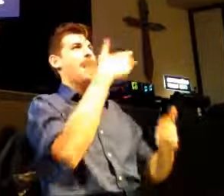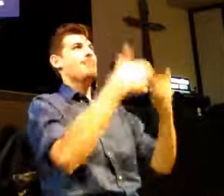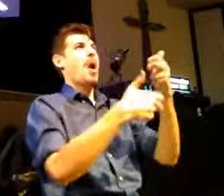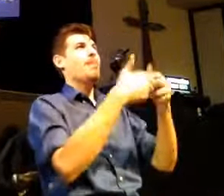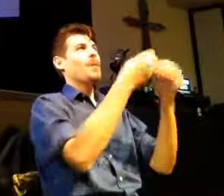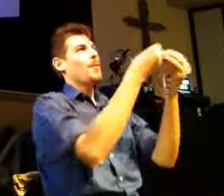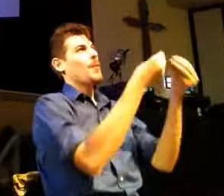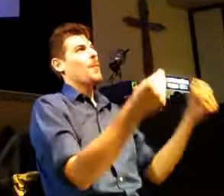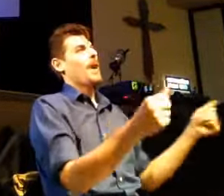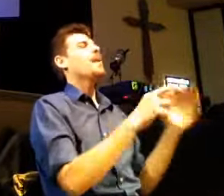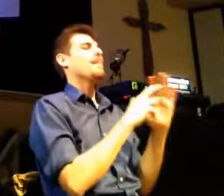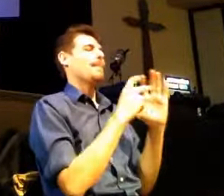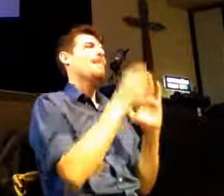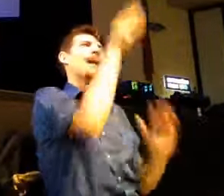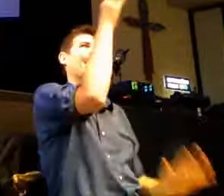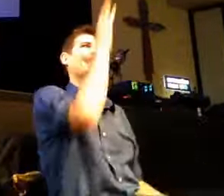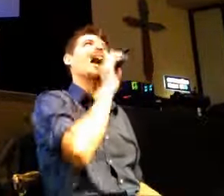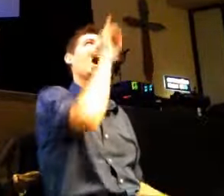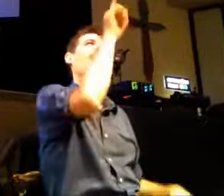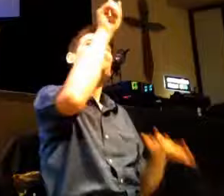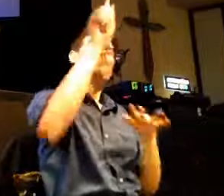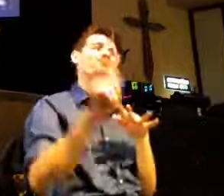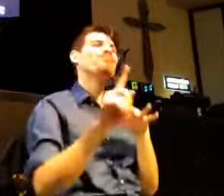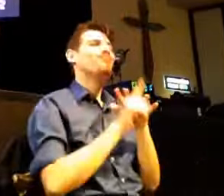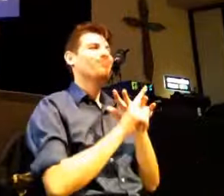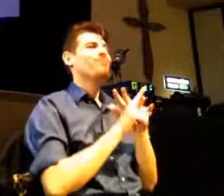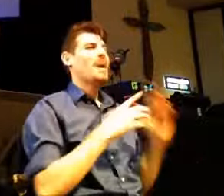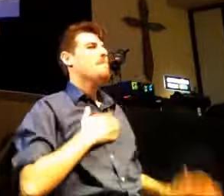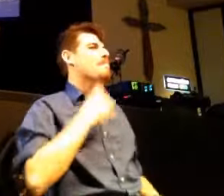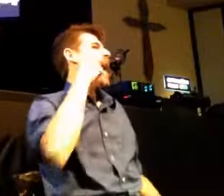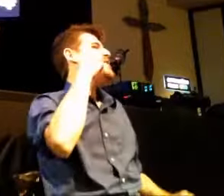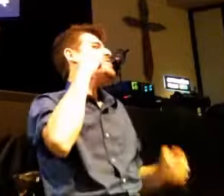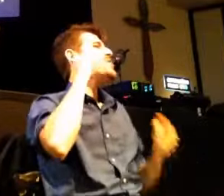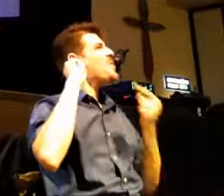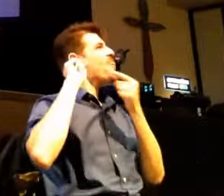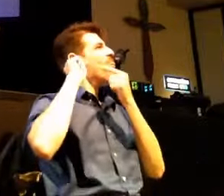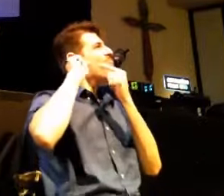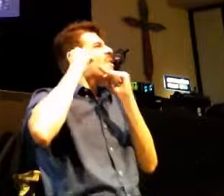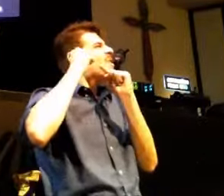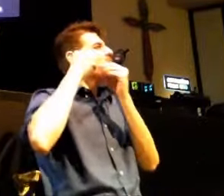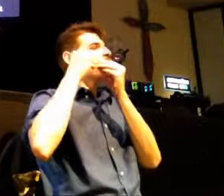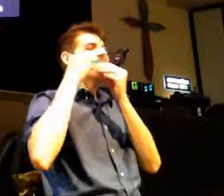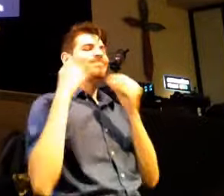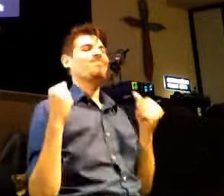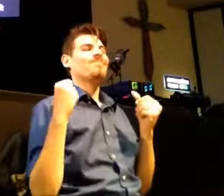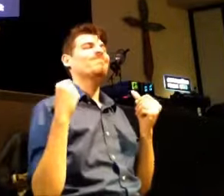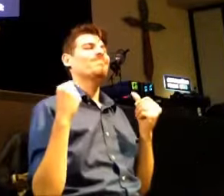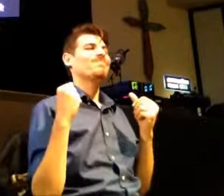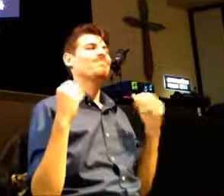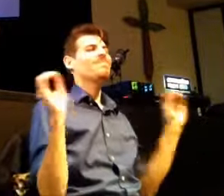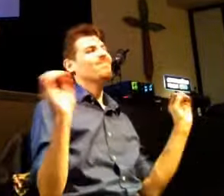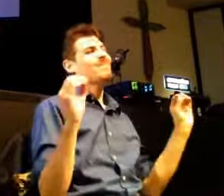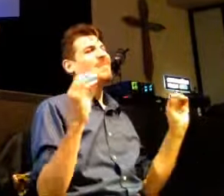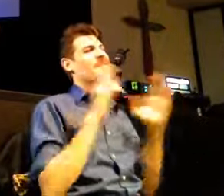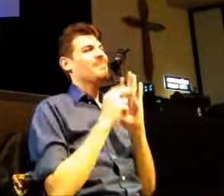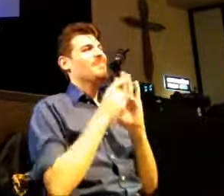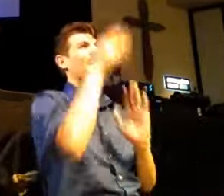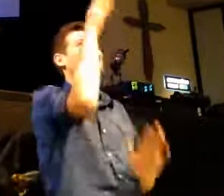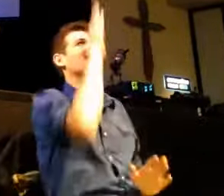away. My health got better, my tooth got better. God showed up, my finances got better.